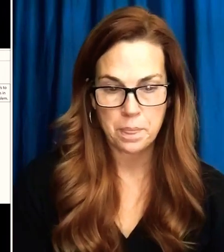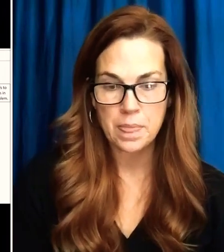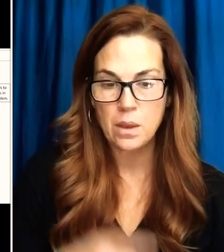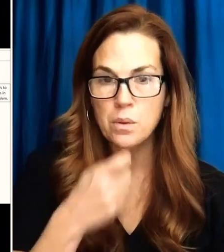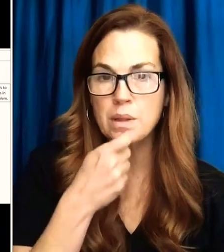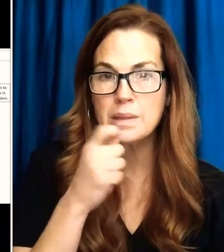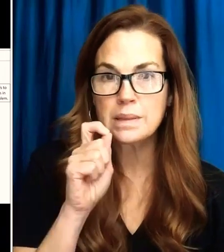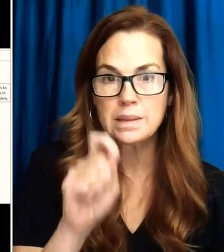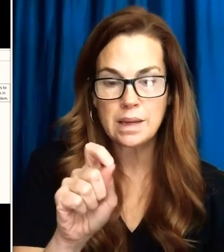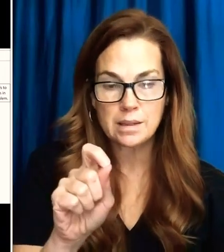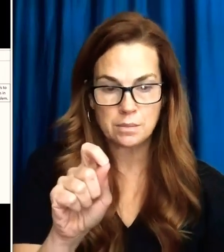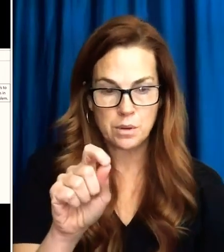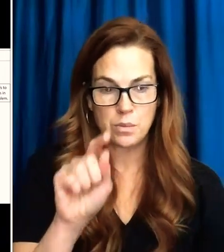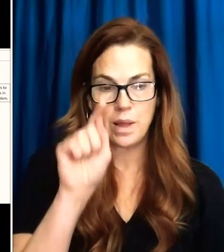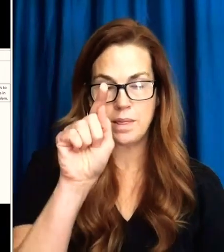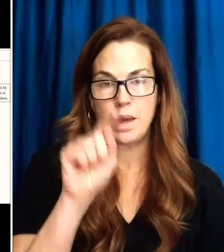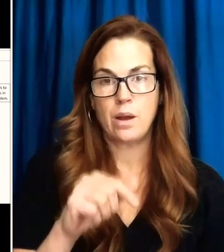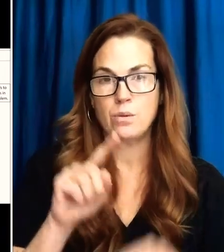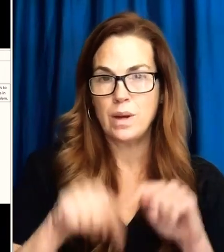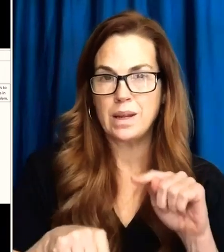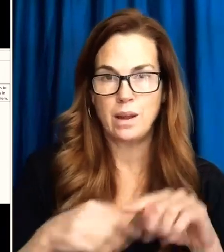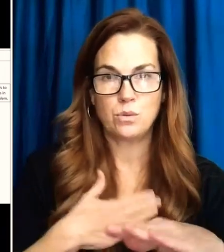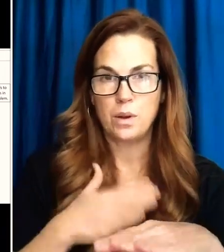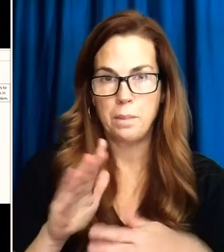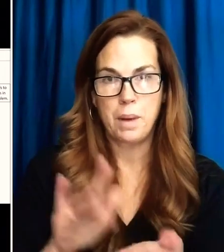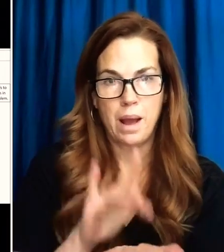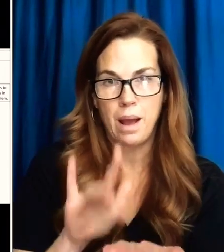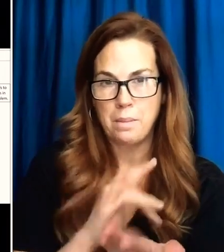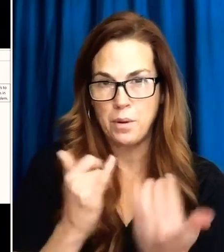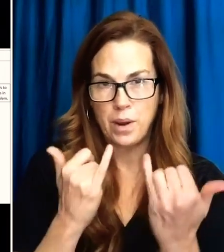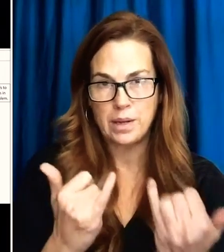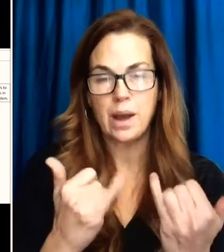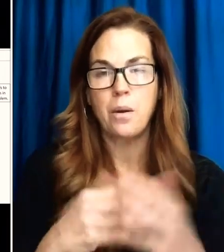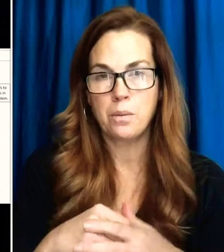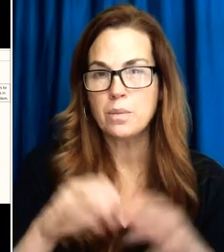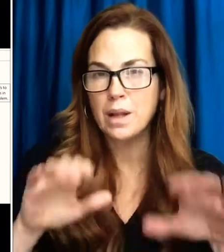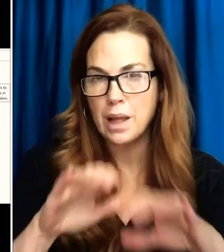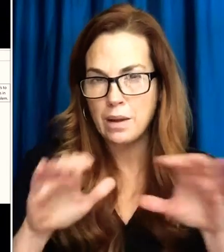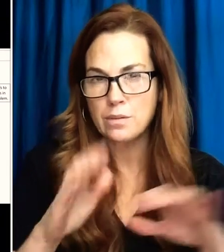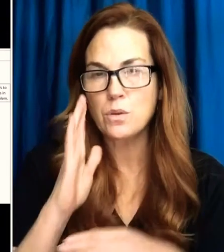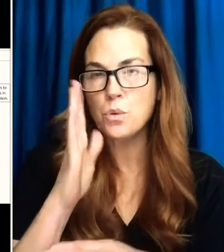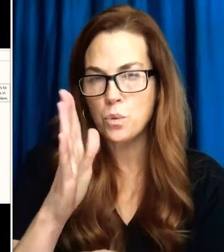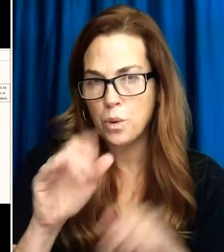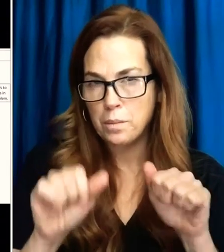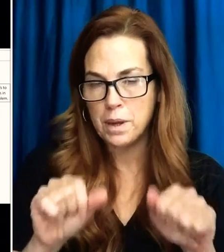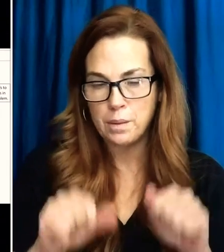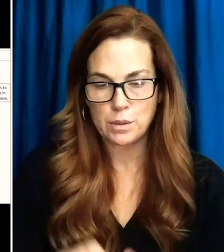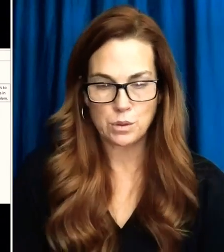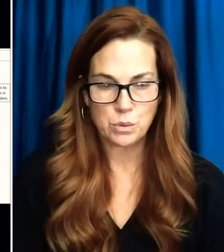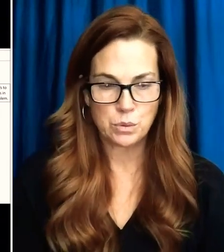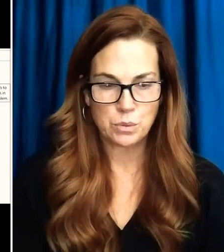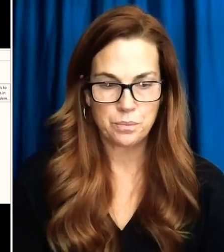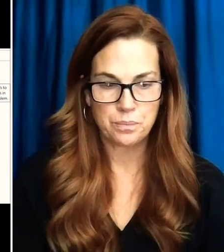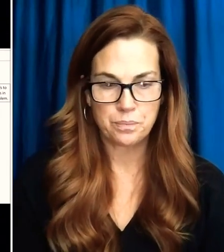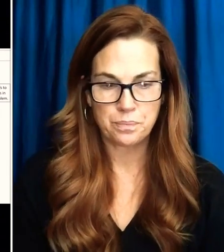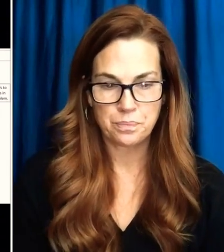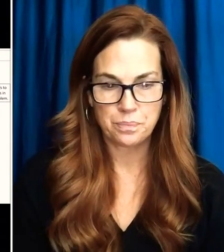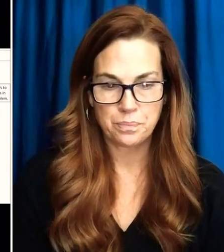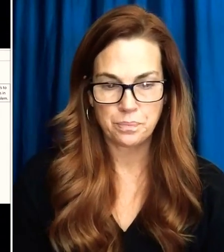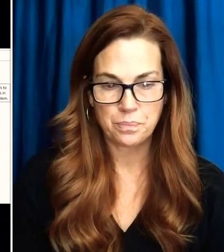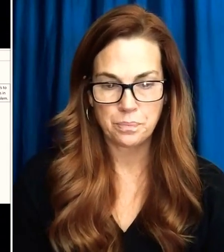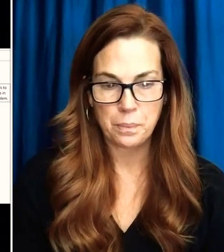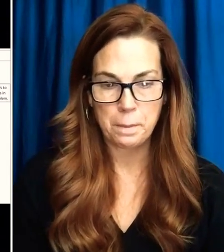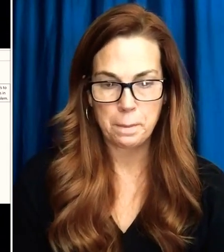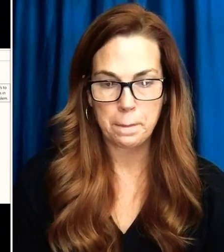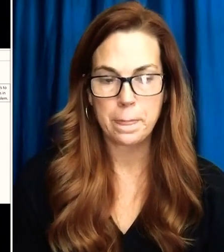my iPad right now, but on the activity today you'll be able to. So I'm going to drag my decimals over, and then